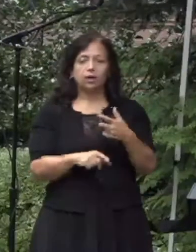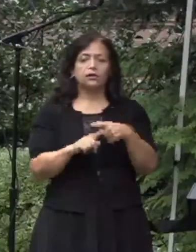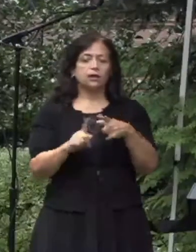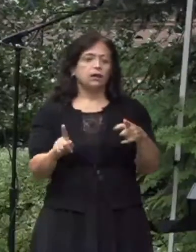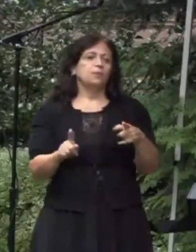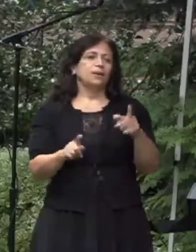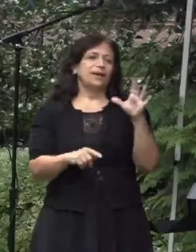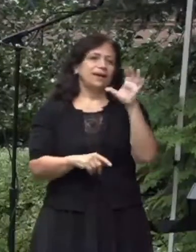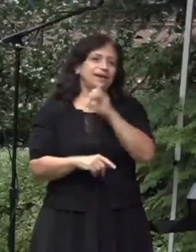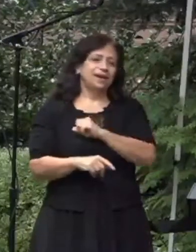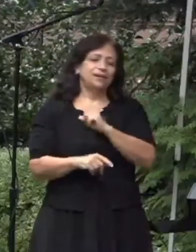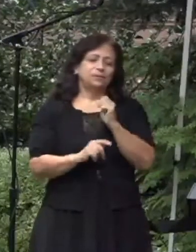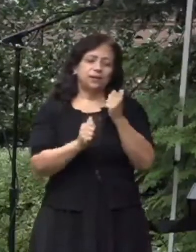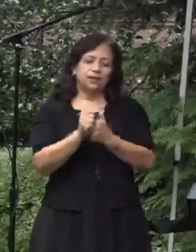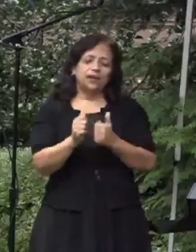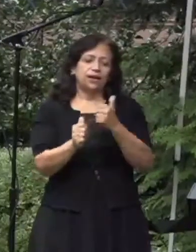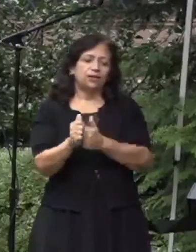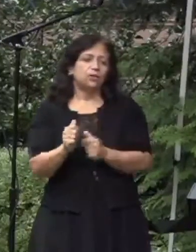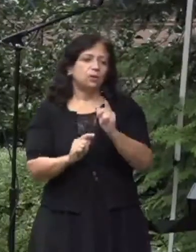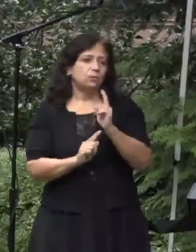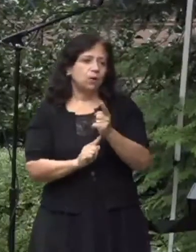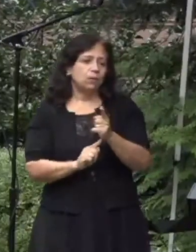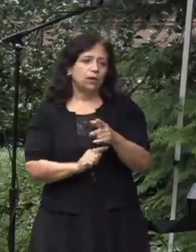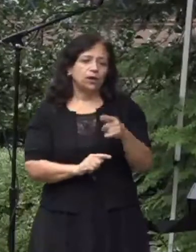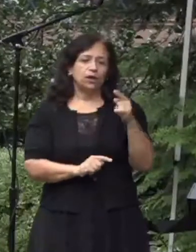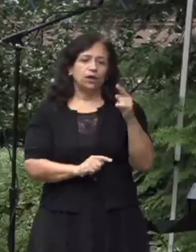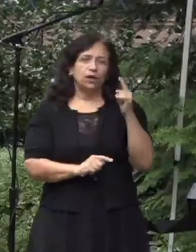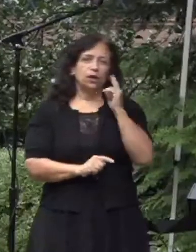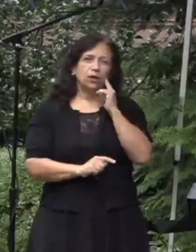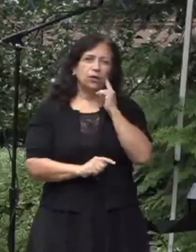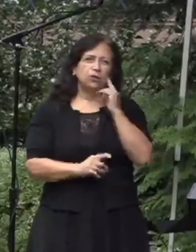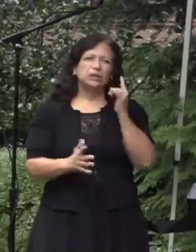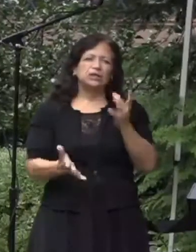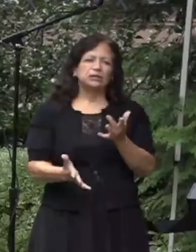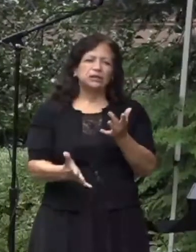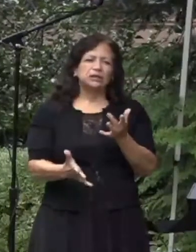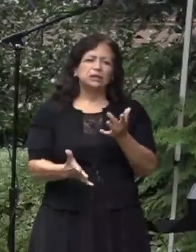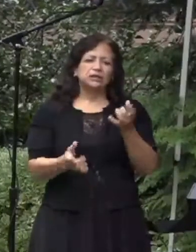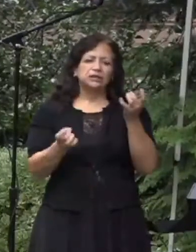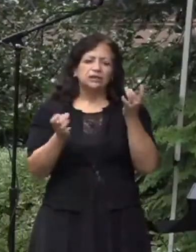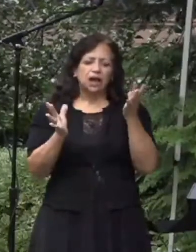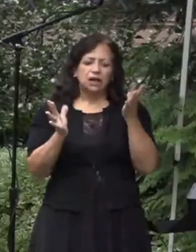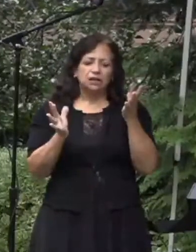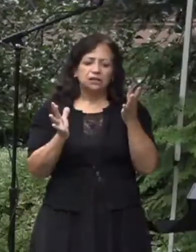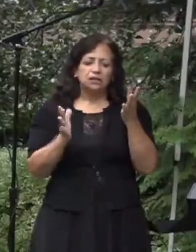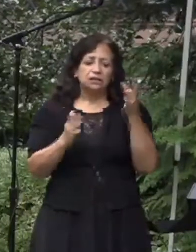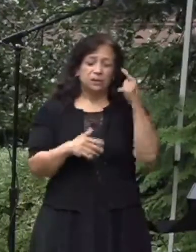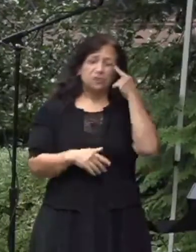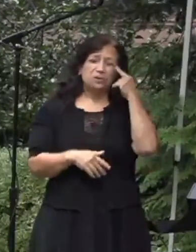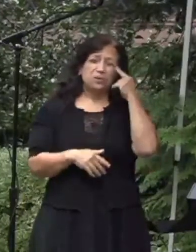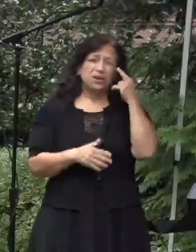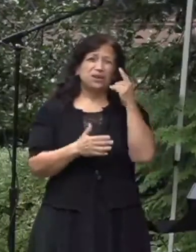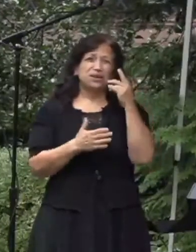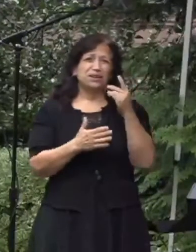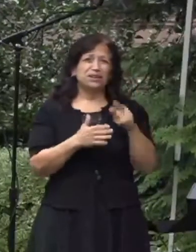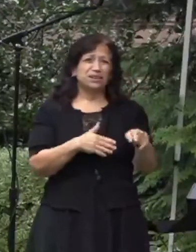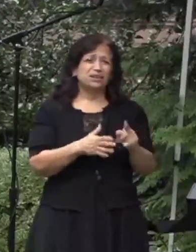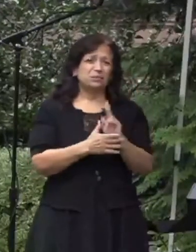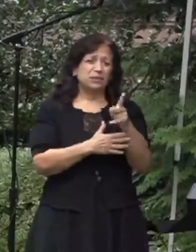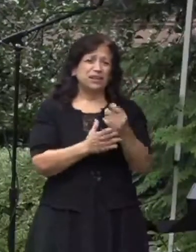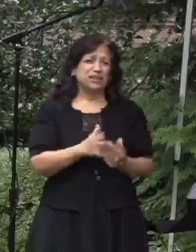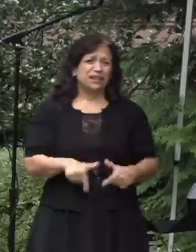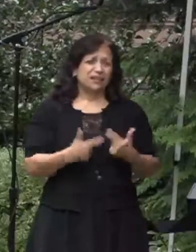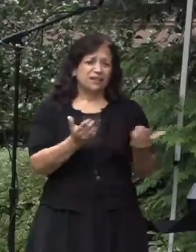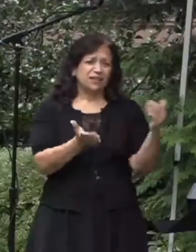with each waking moment, he heard something like, "Yikes, David, you think something's gonna come out of that?